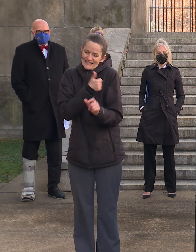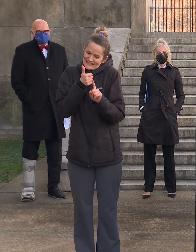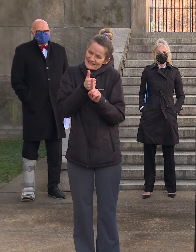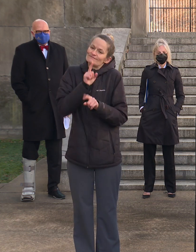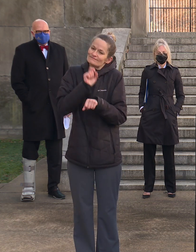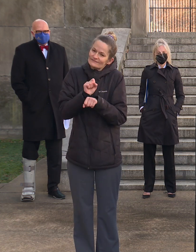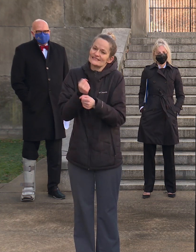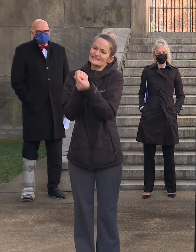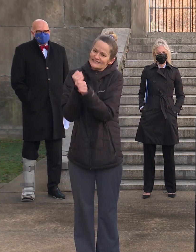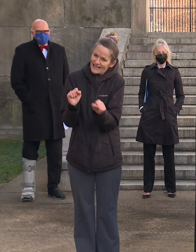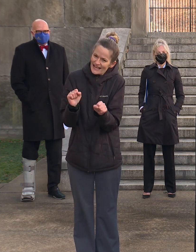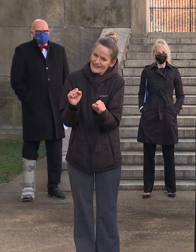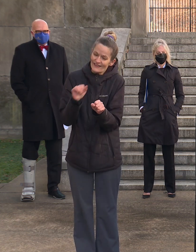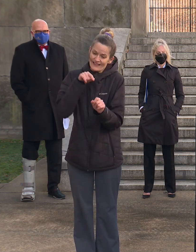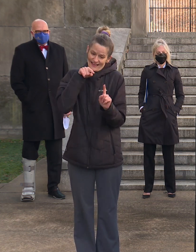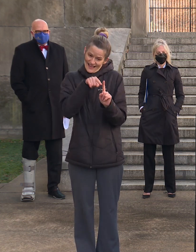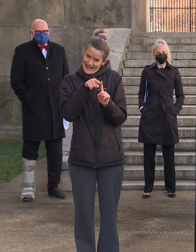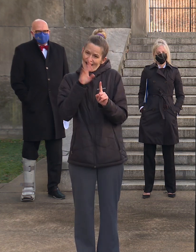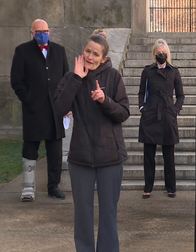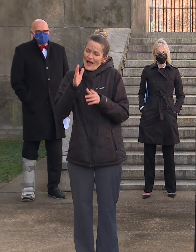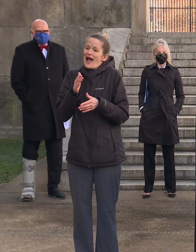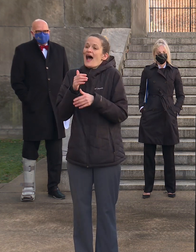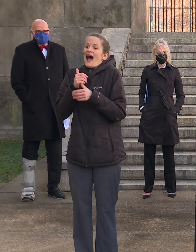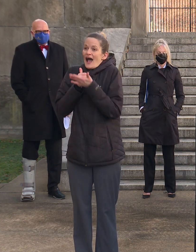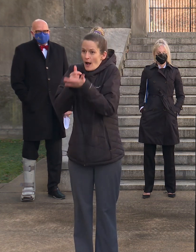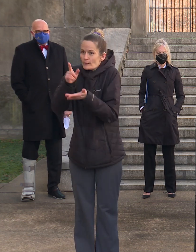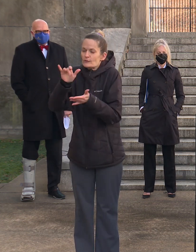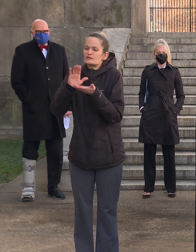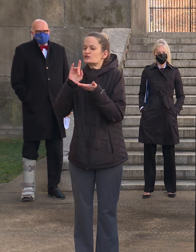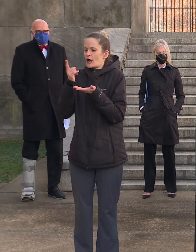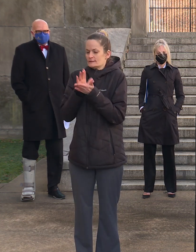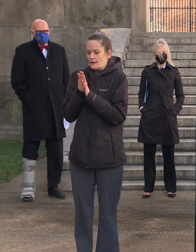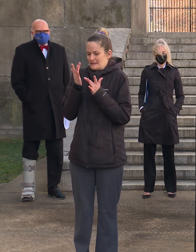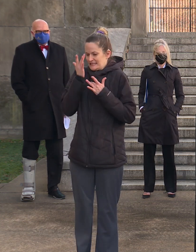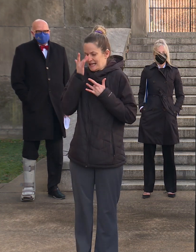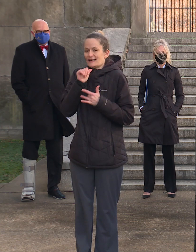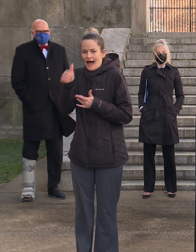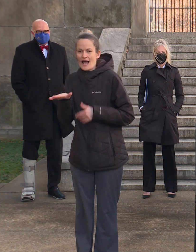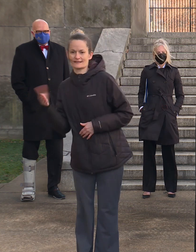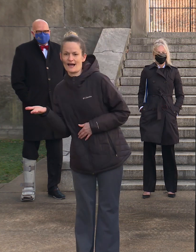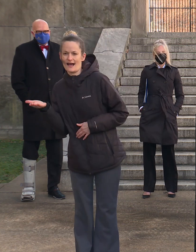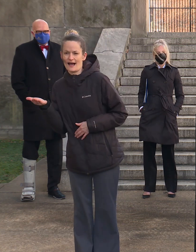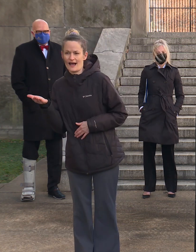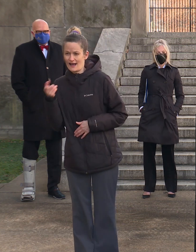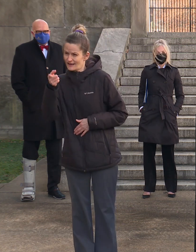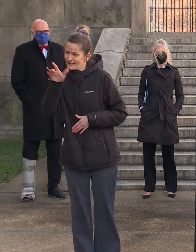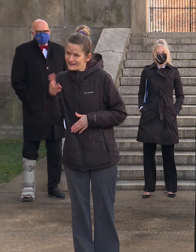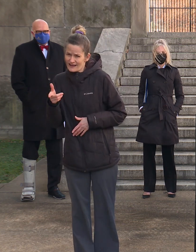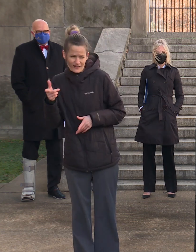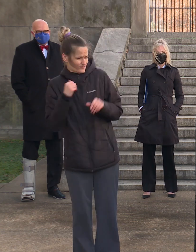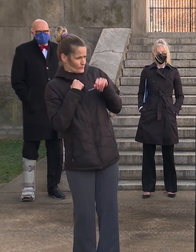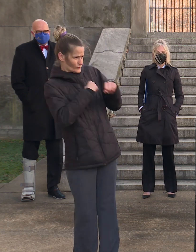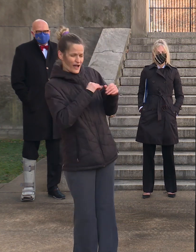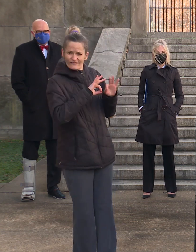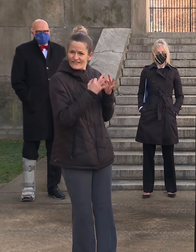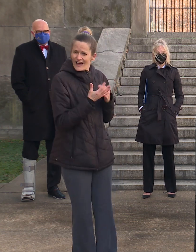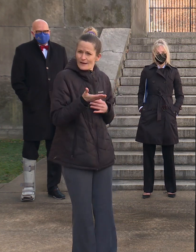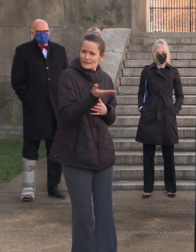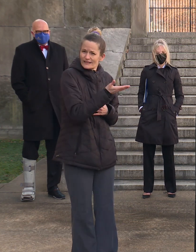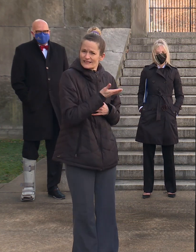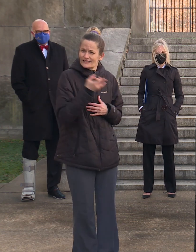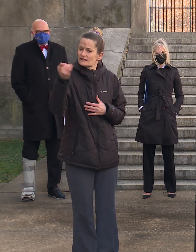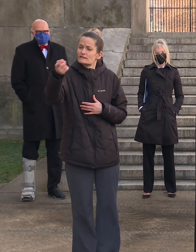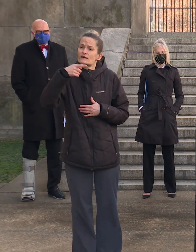and dying, but you can still transmit it to a family member or while you're out and about at the supermarket,